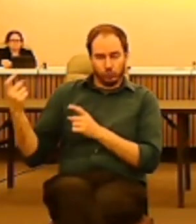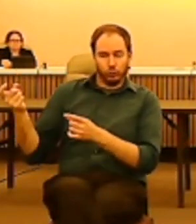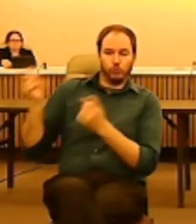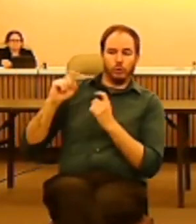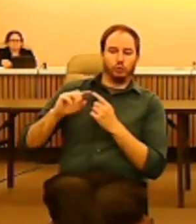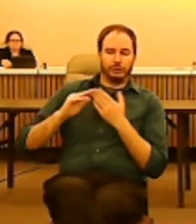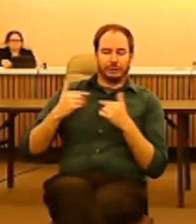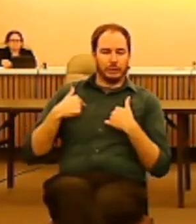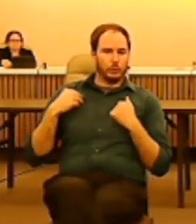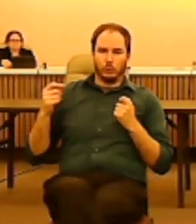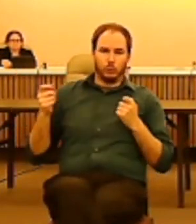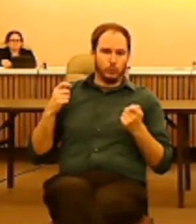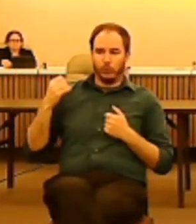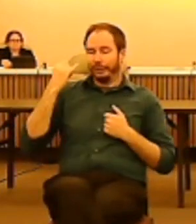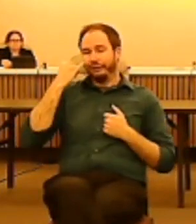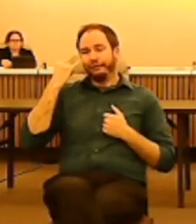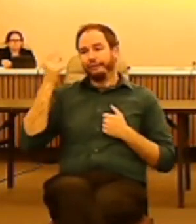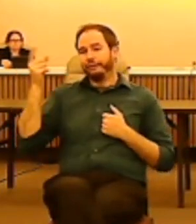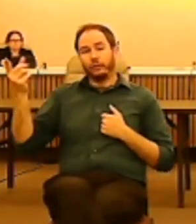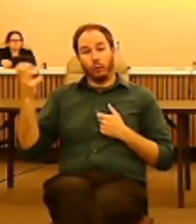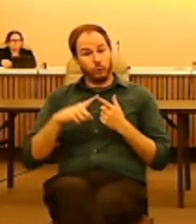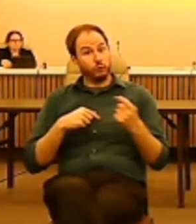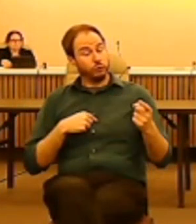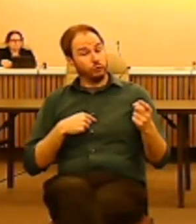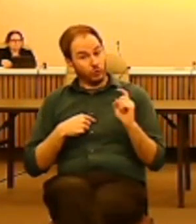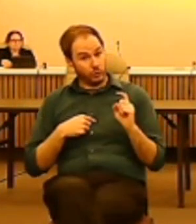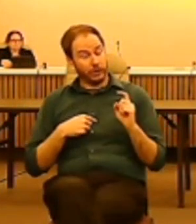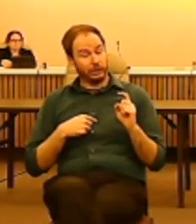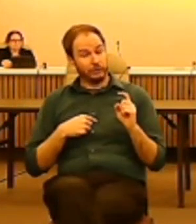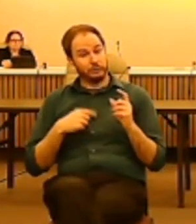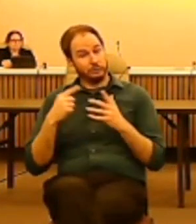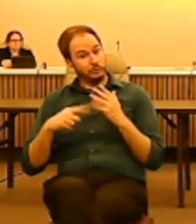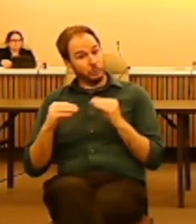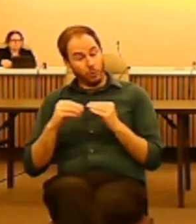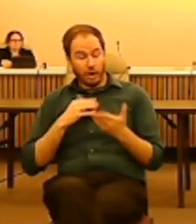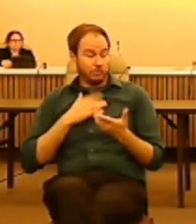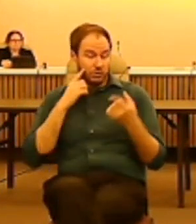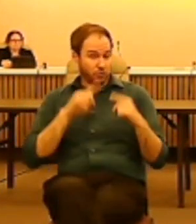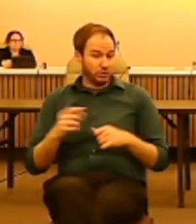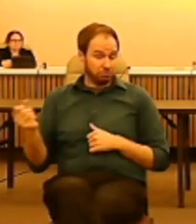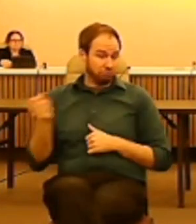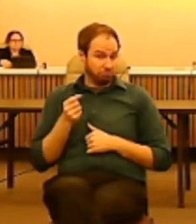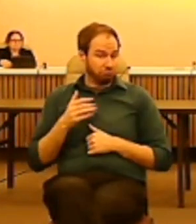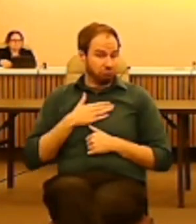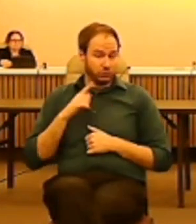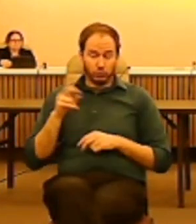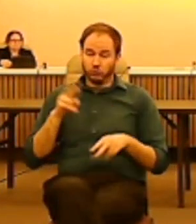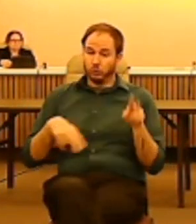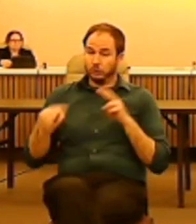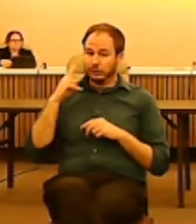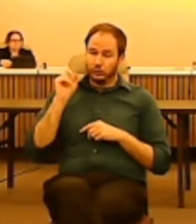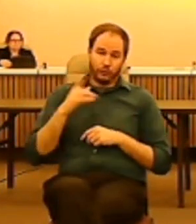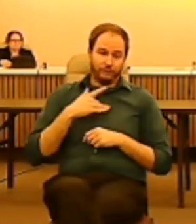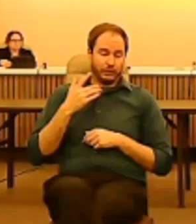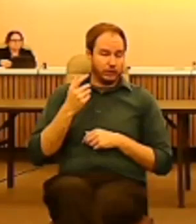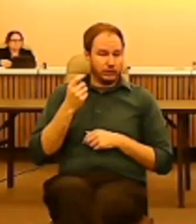Yes. So if somebody were to donate the other stuff, that I absolutely agree, you know, we'll take a look at where it makes the most